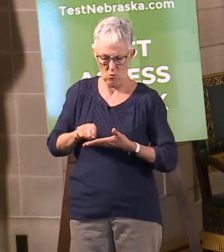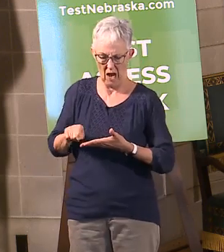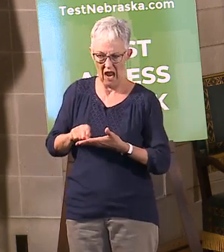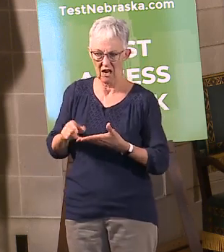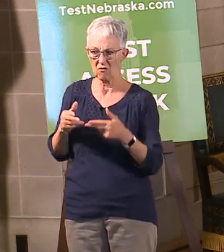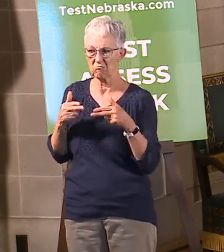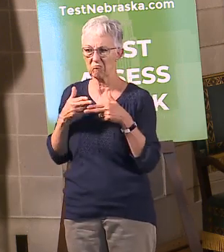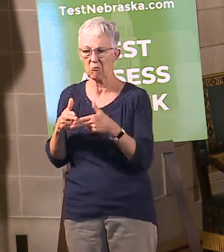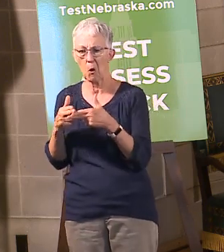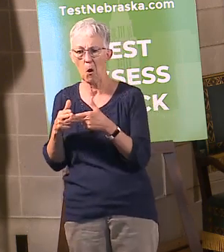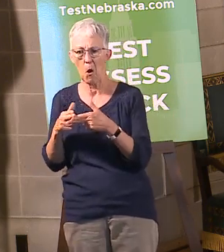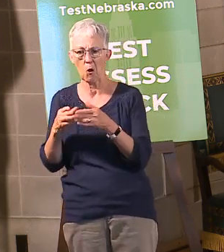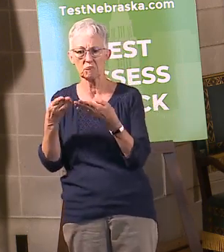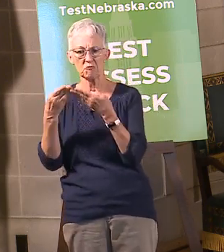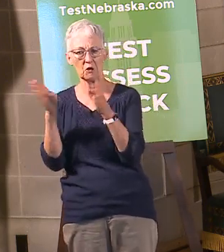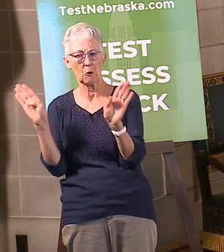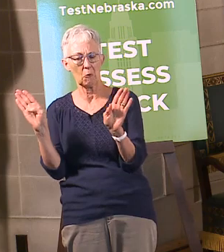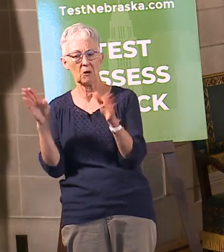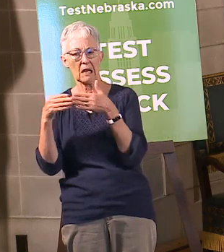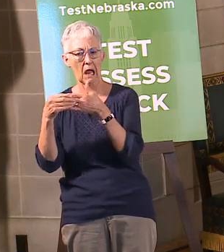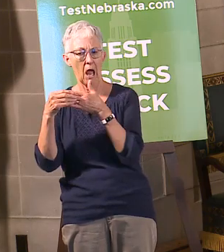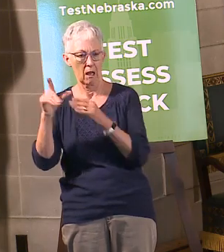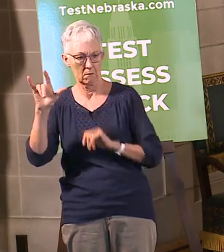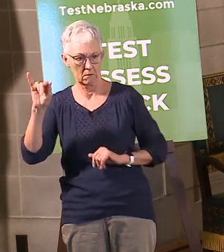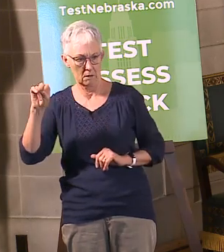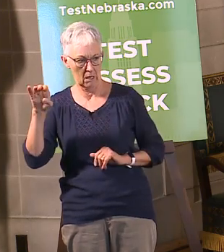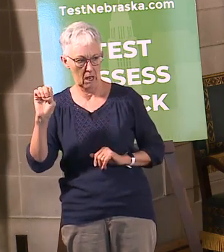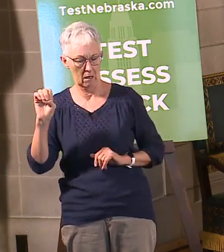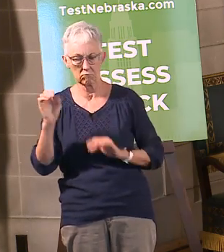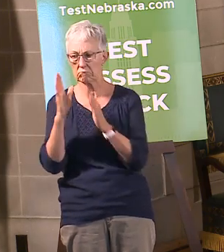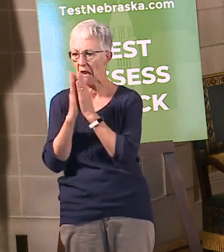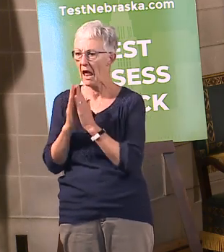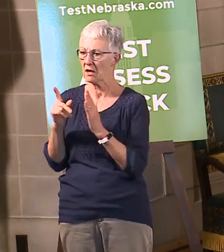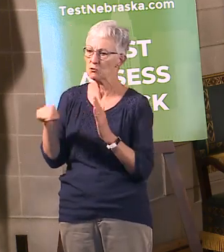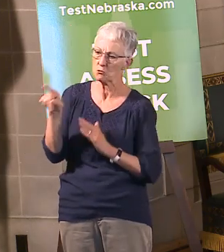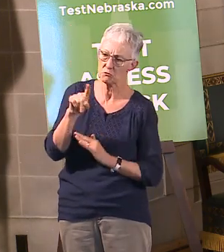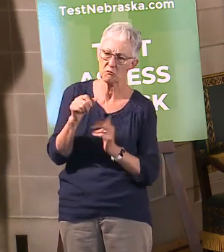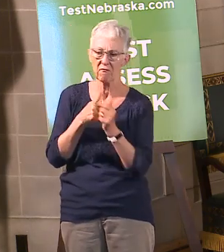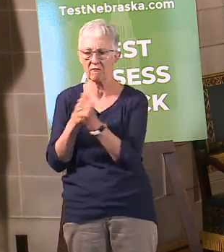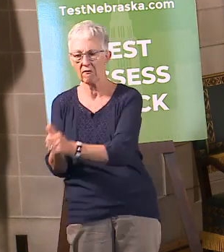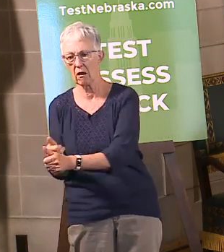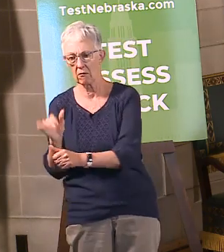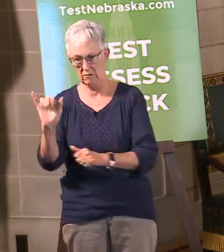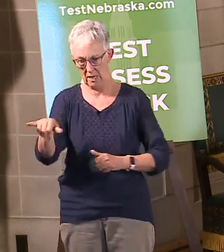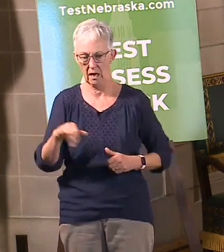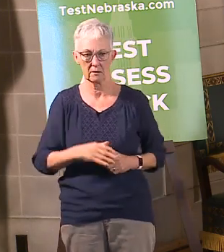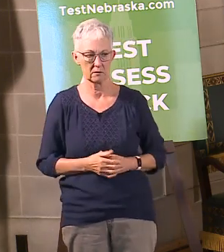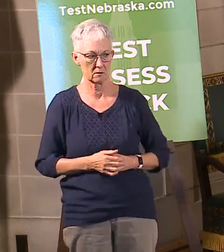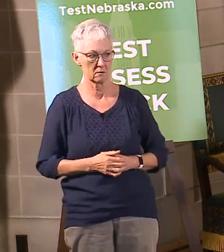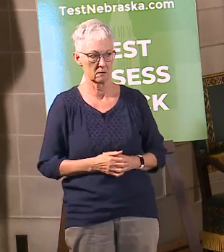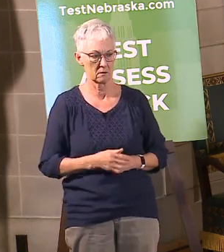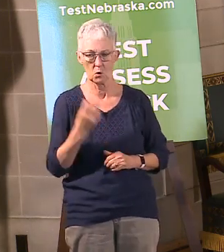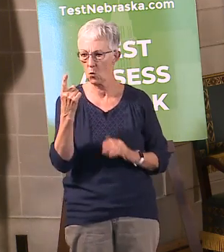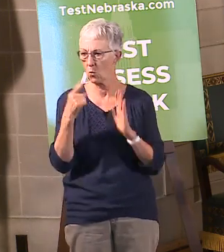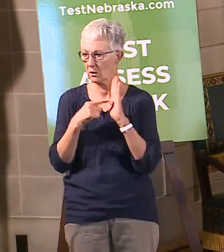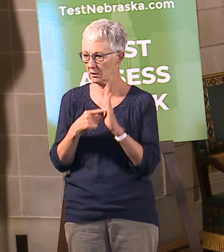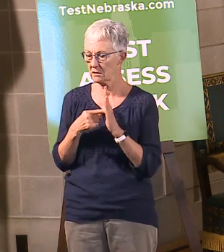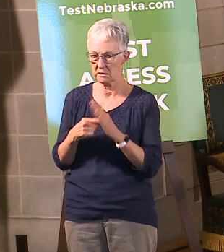really do expect Nebraskans to follow. And I'm going to just give you an example. One